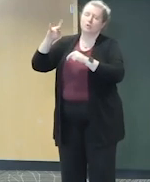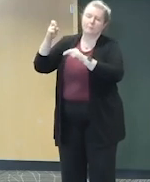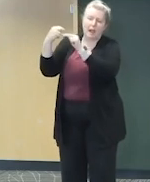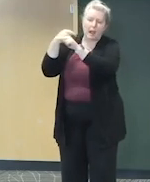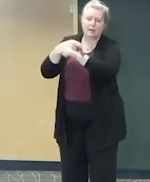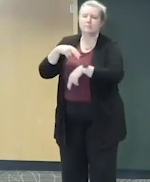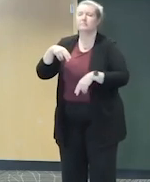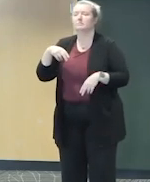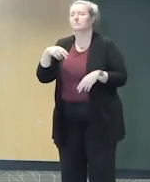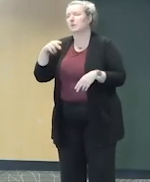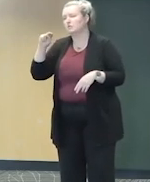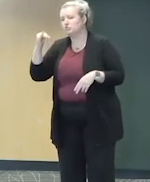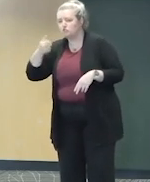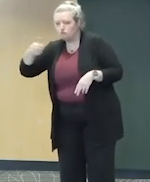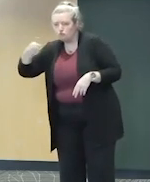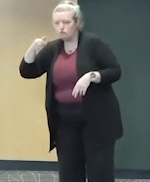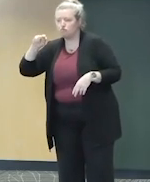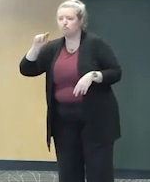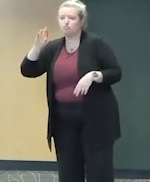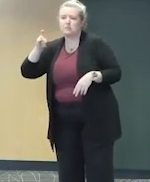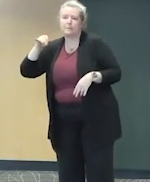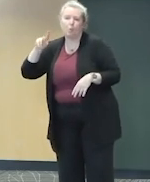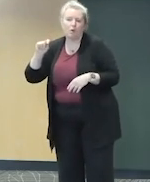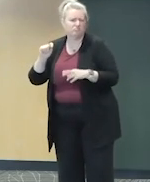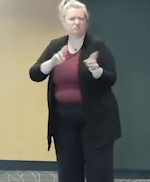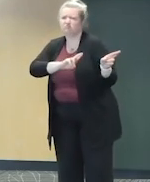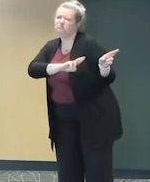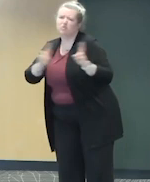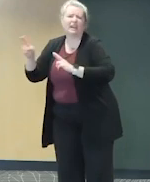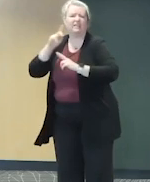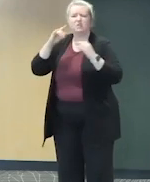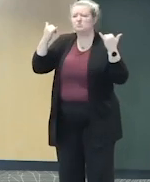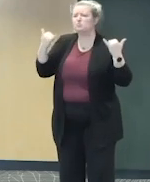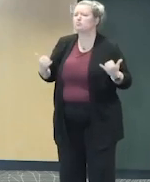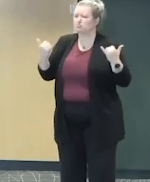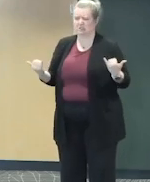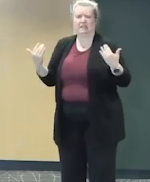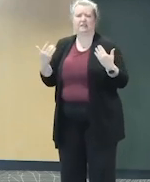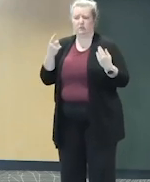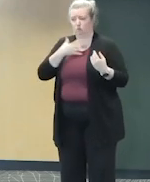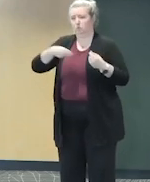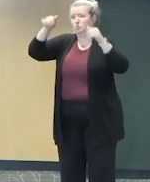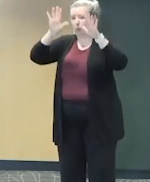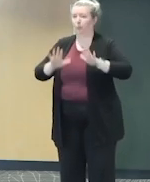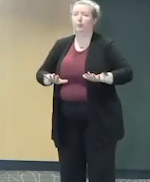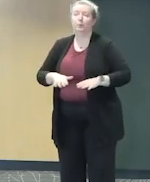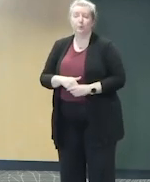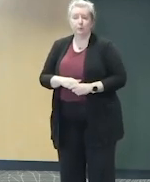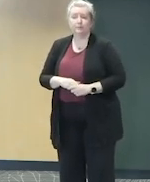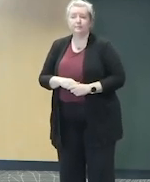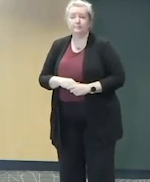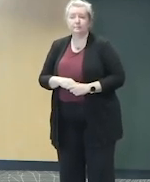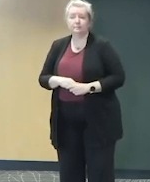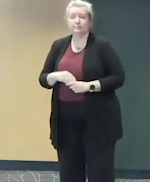well prepared for today's winter weather events. In preparation of the storm, the New Jersey Department of Transportation brined all of the state and